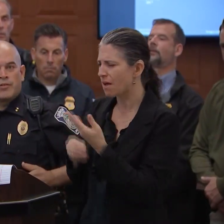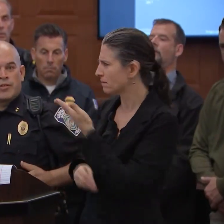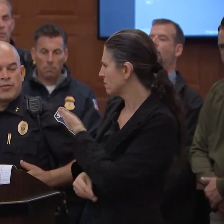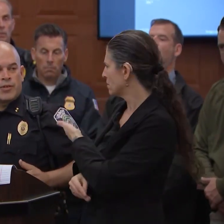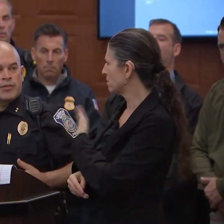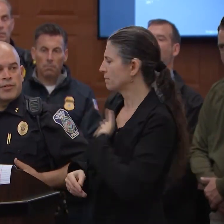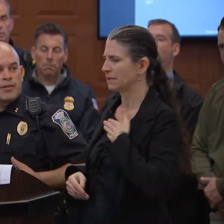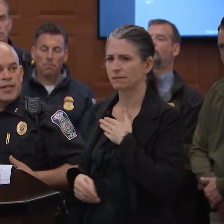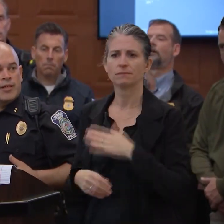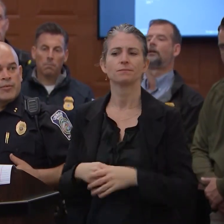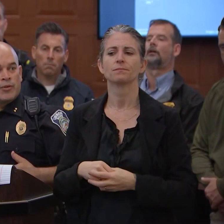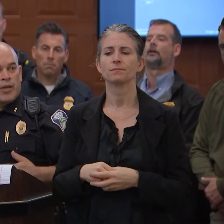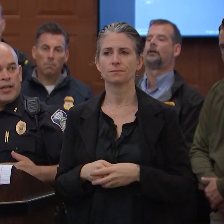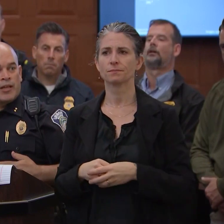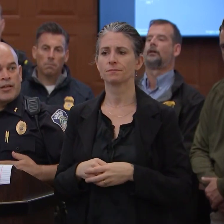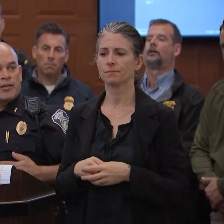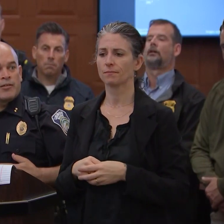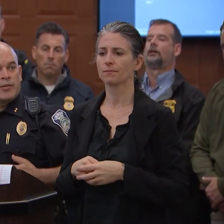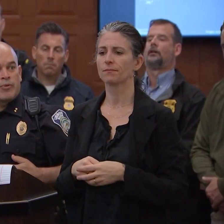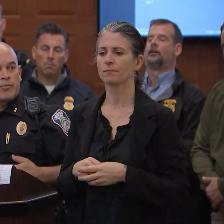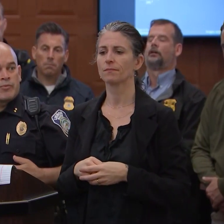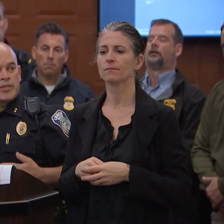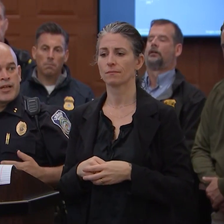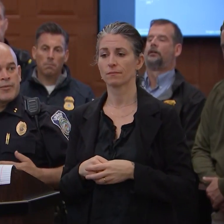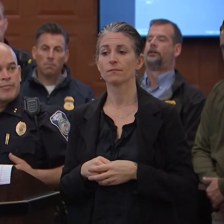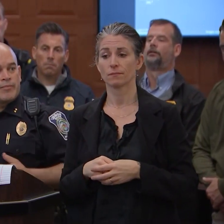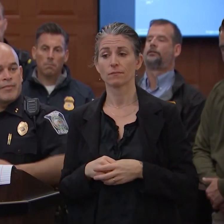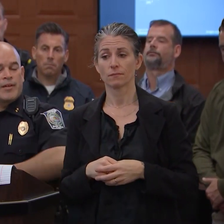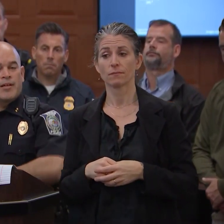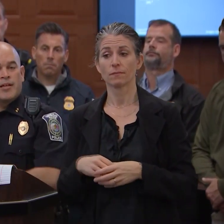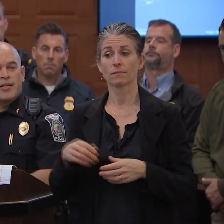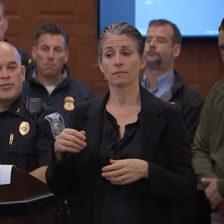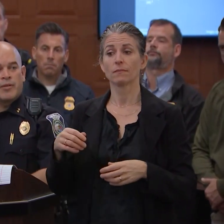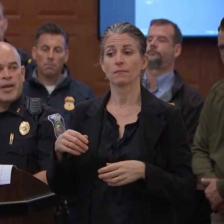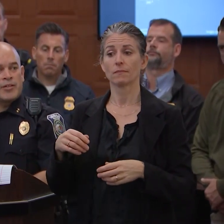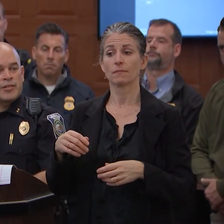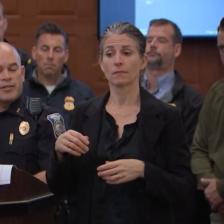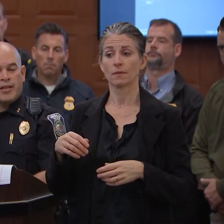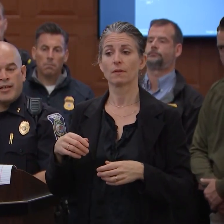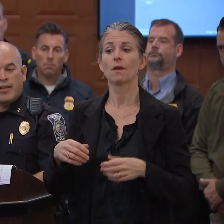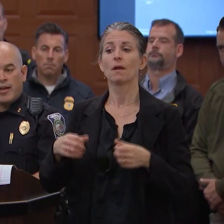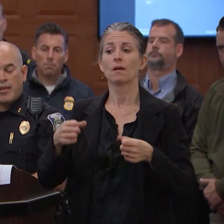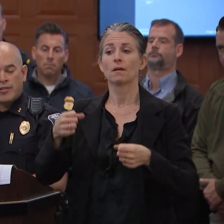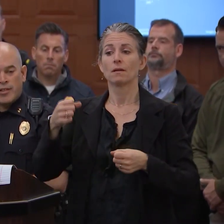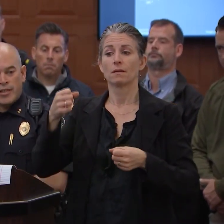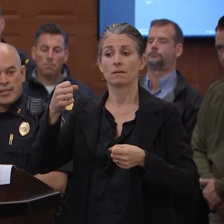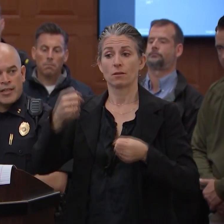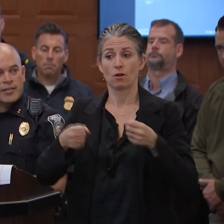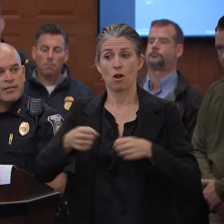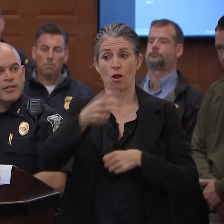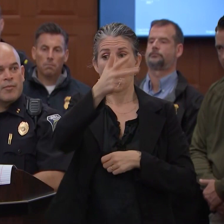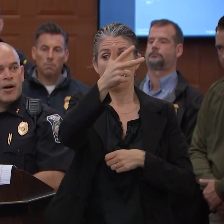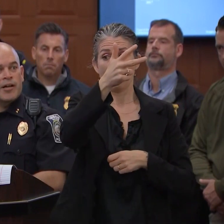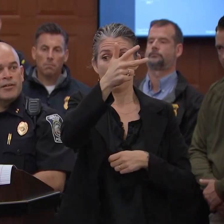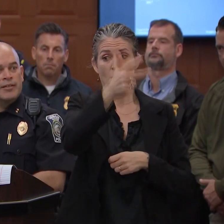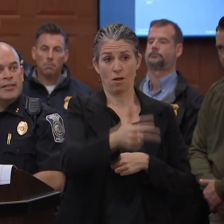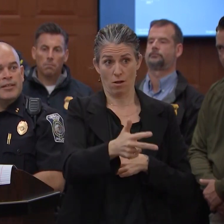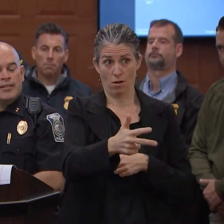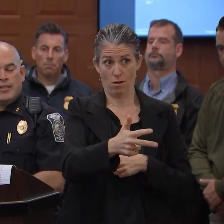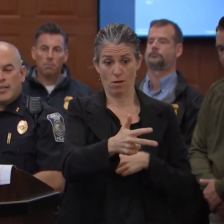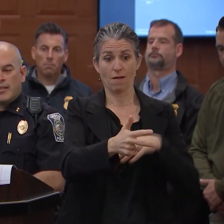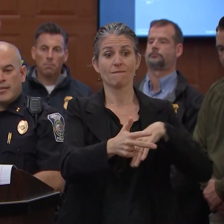So as far as the trails, we located the car and a perimeter was set up, as you can imagine. And I actually think it's less than a